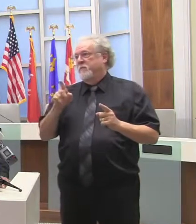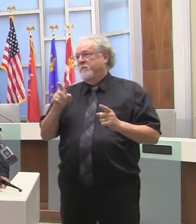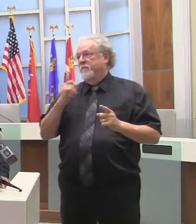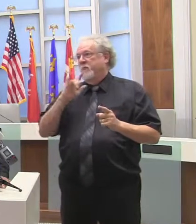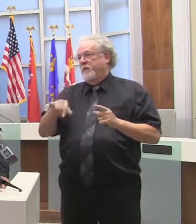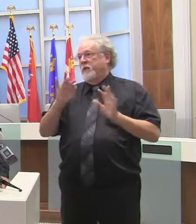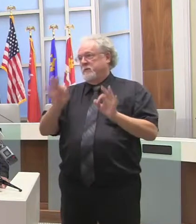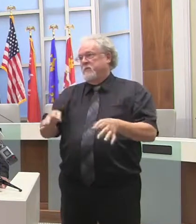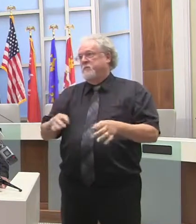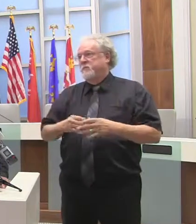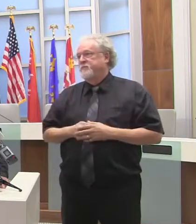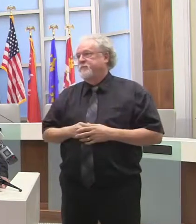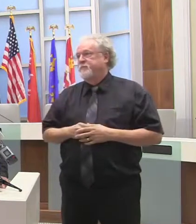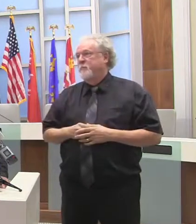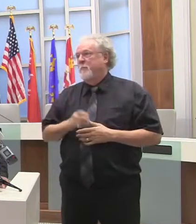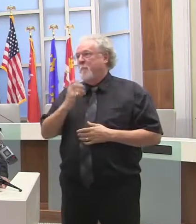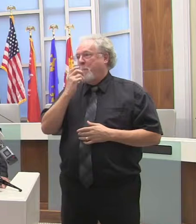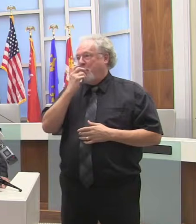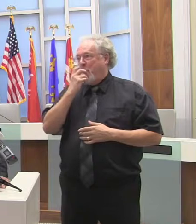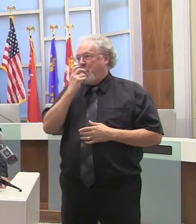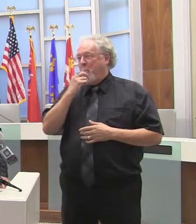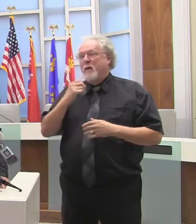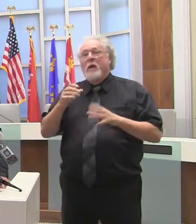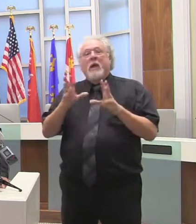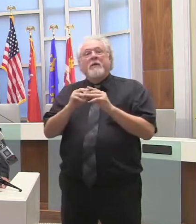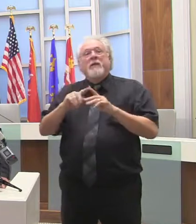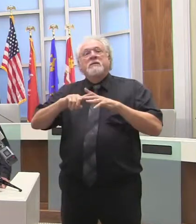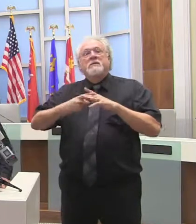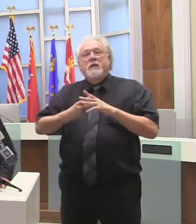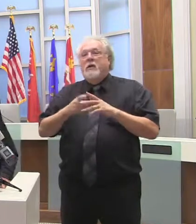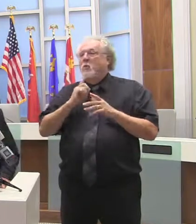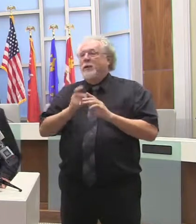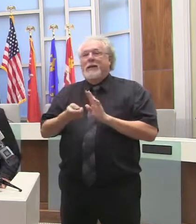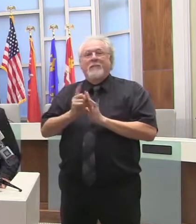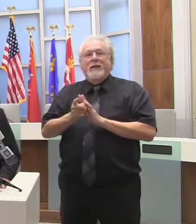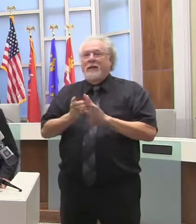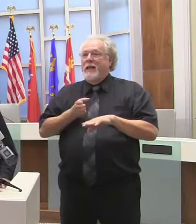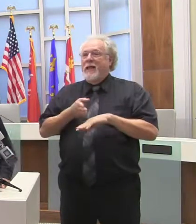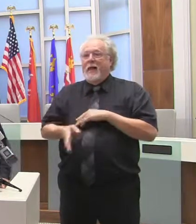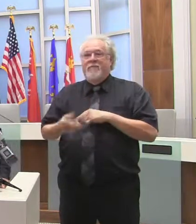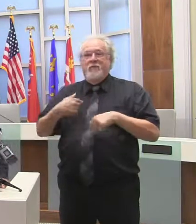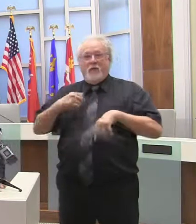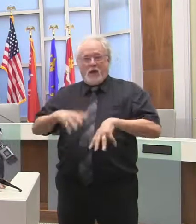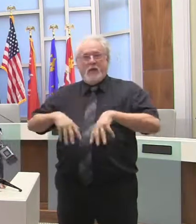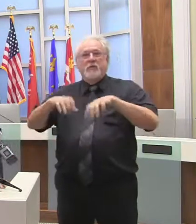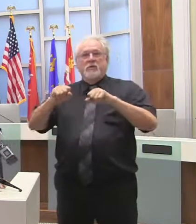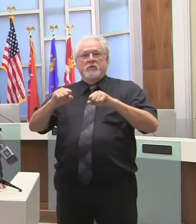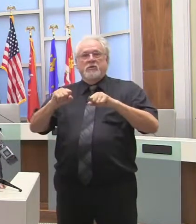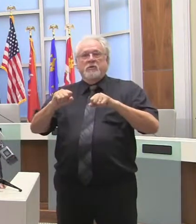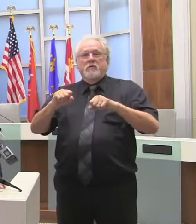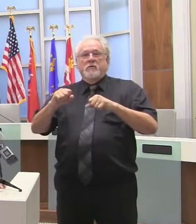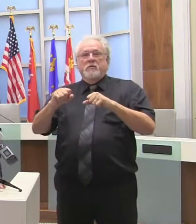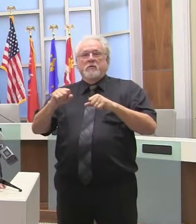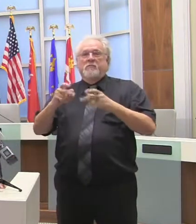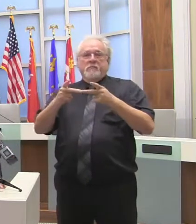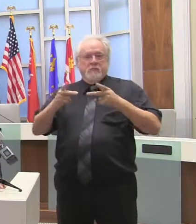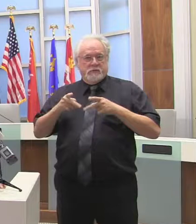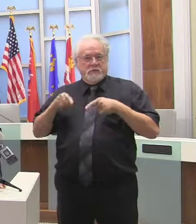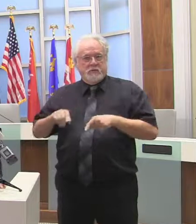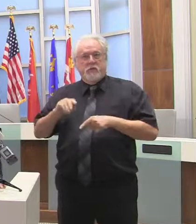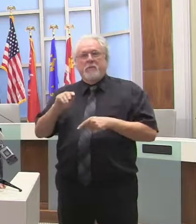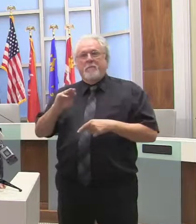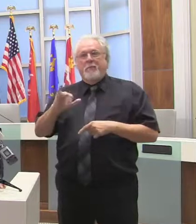decision. These meetings began almost immediately after I took office to ensure that